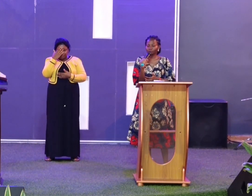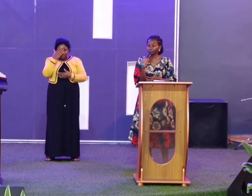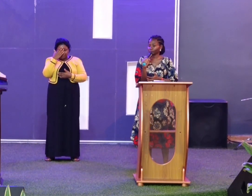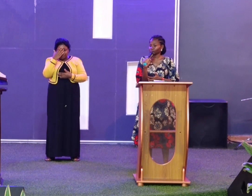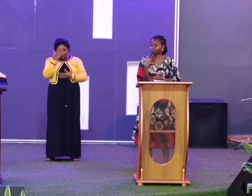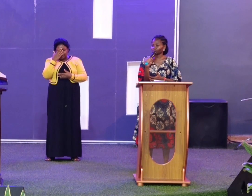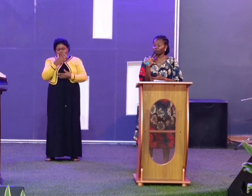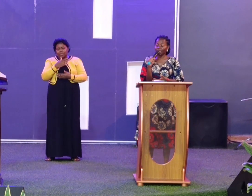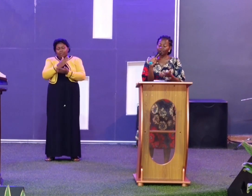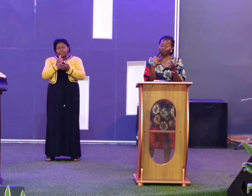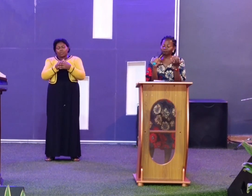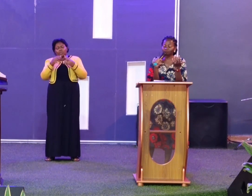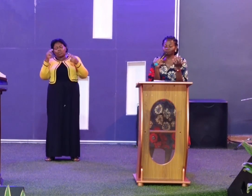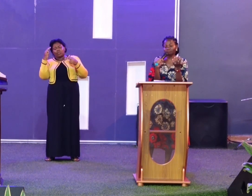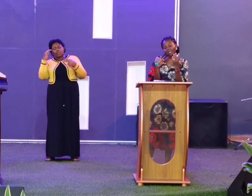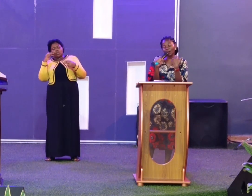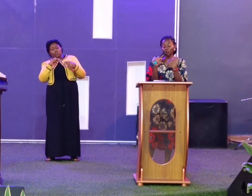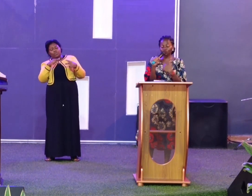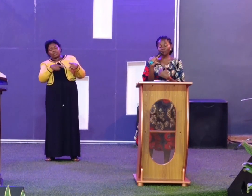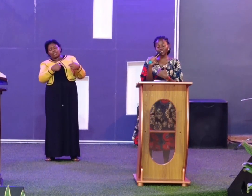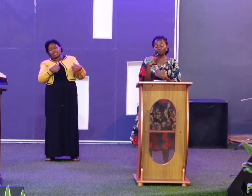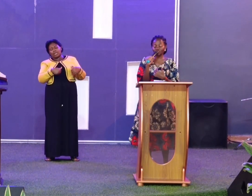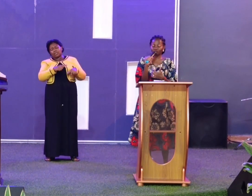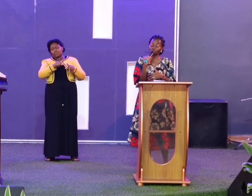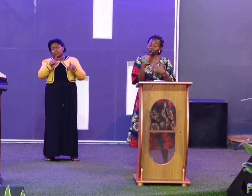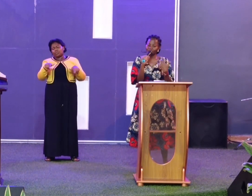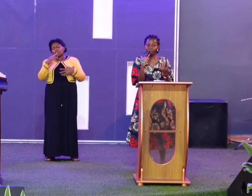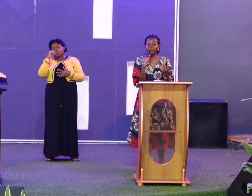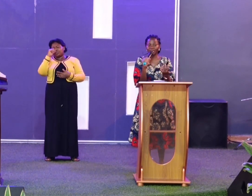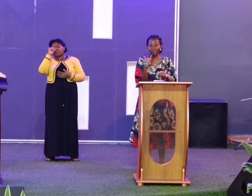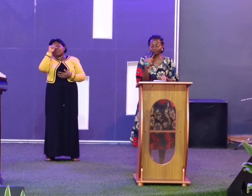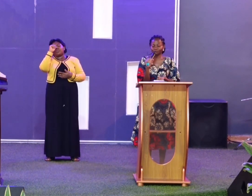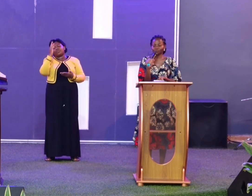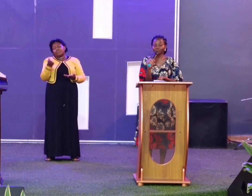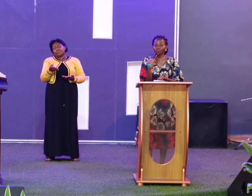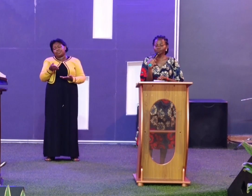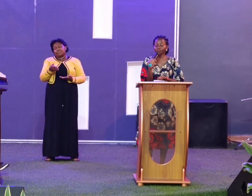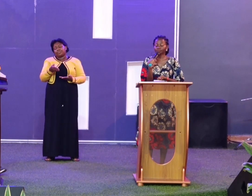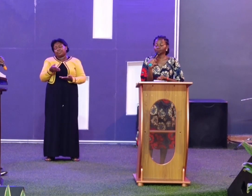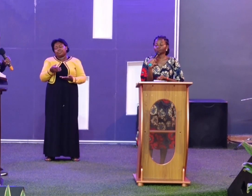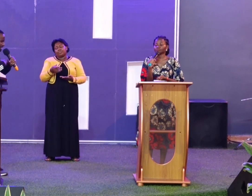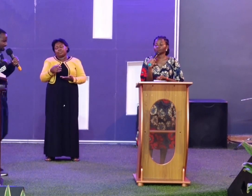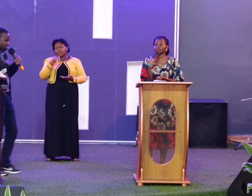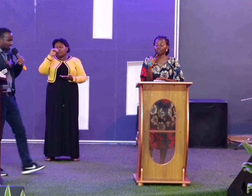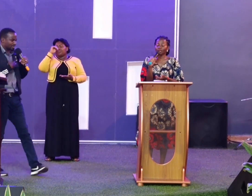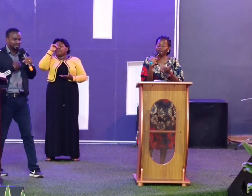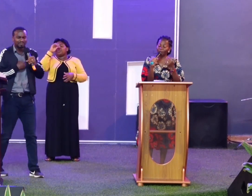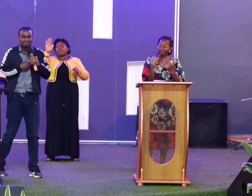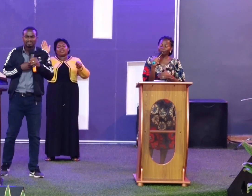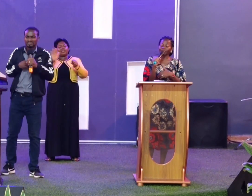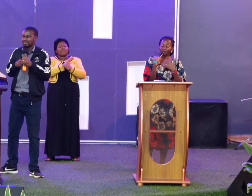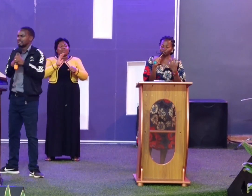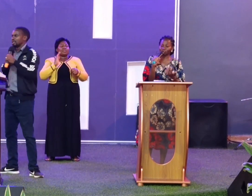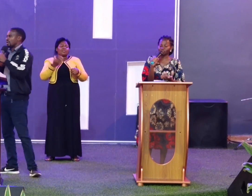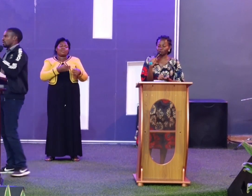have been proud, Lord. We have been arrogant. Enabo tunula mitima jafe tubadde ba malala. Pride had filled our hearts, Lord.